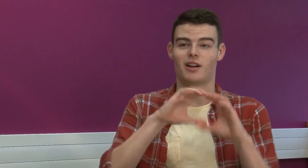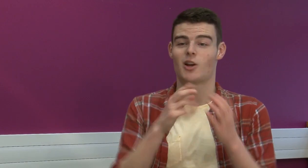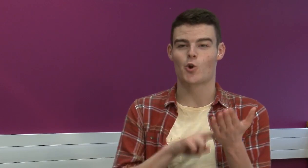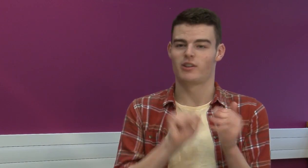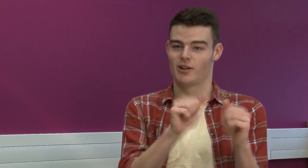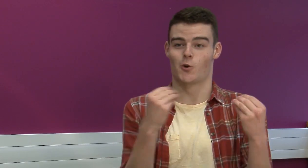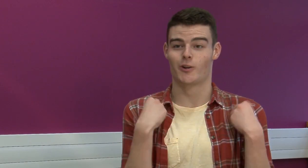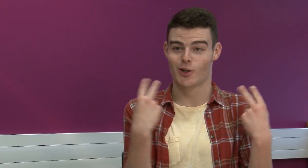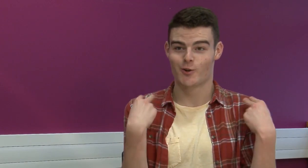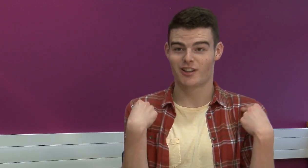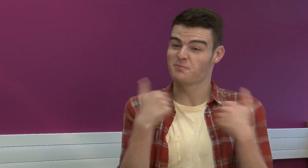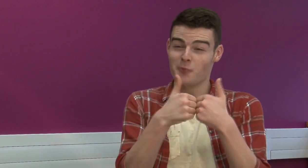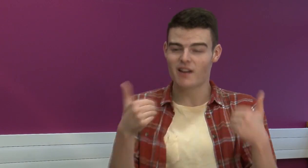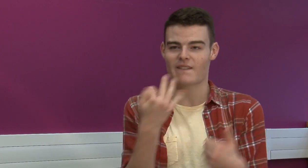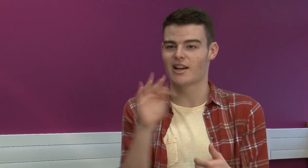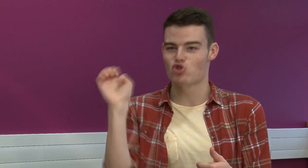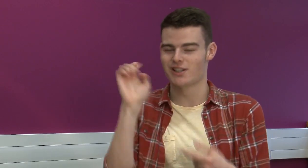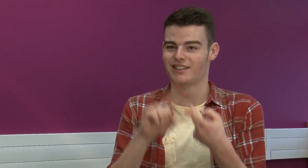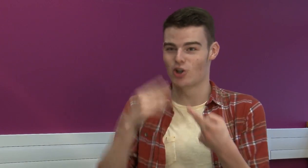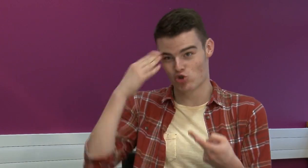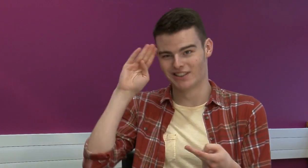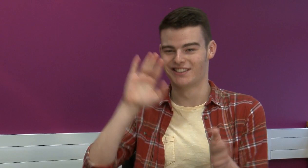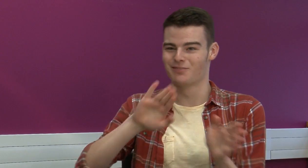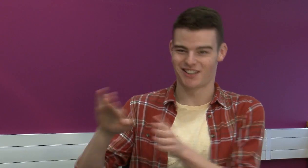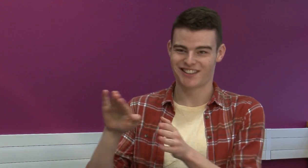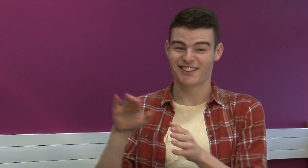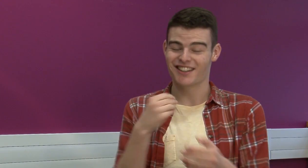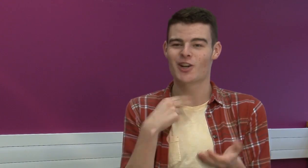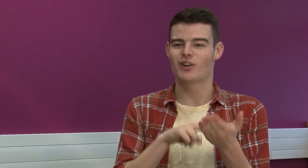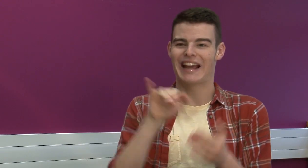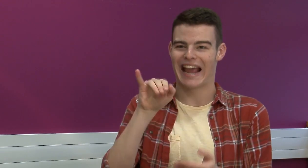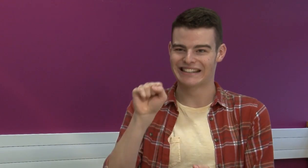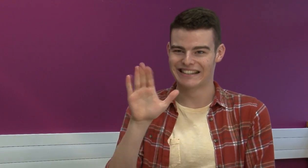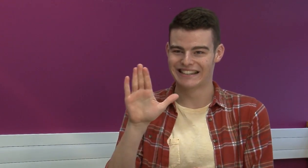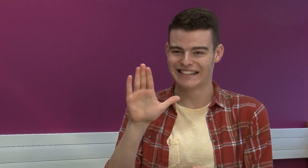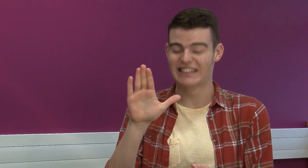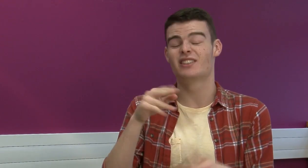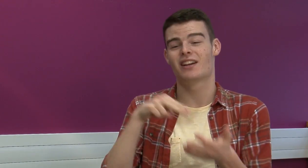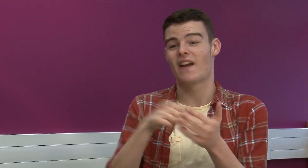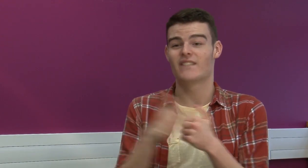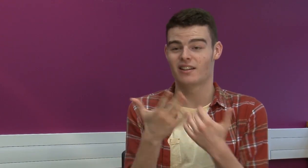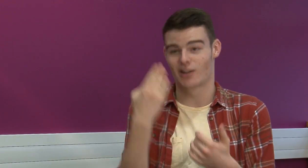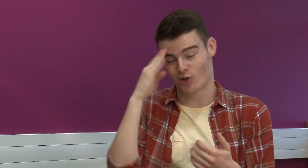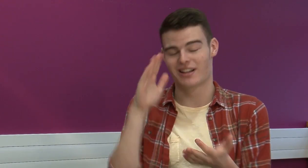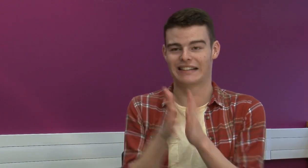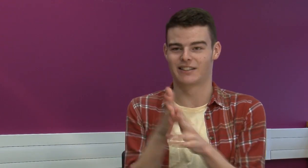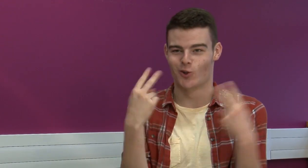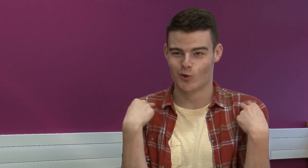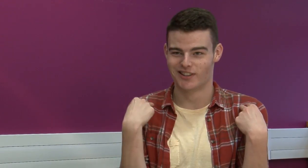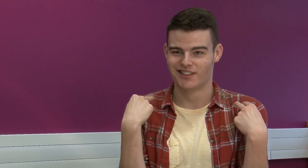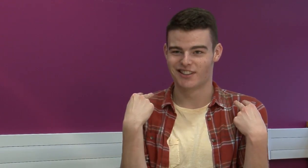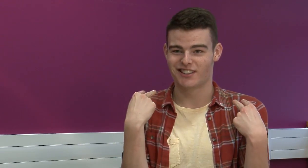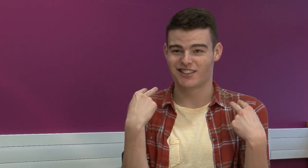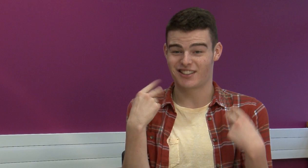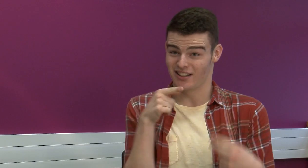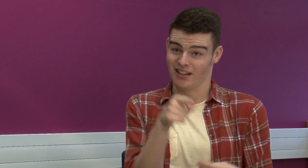Here in Ireland, the deaf community have their own language, and it's separate from English and spoken language, and it's separate from Irish spoken language as well. So it's called